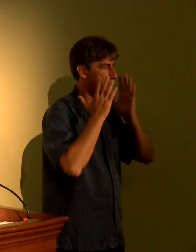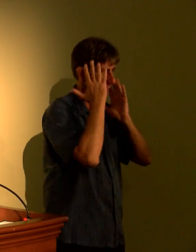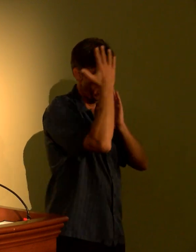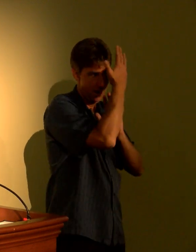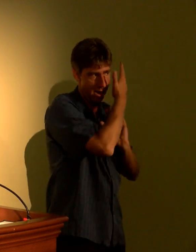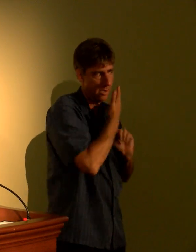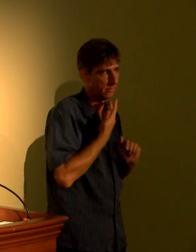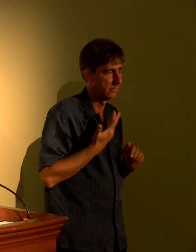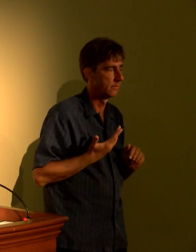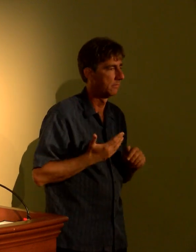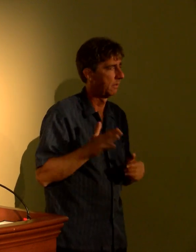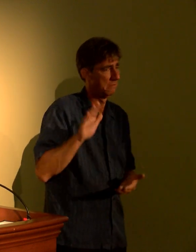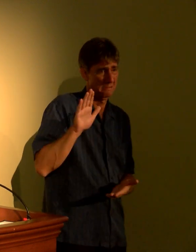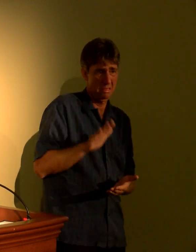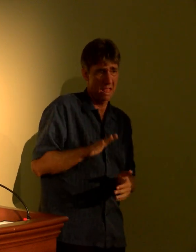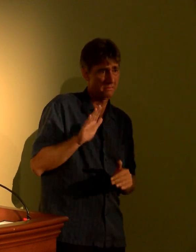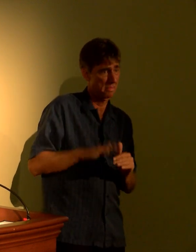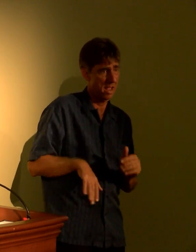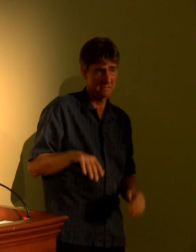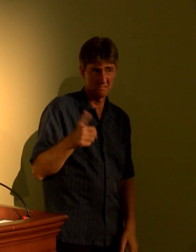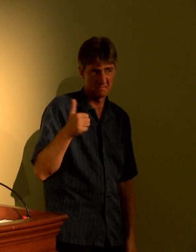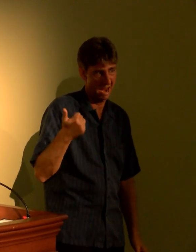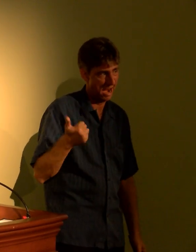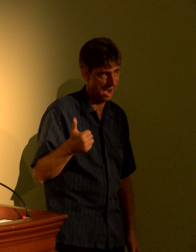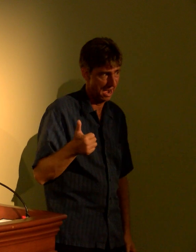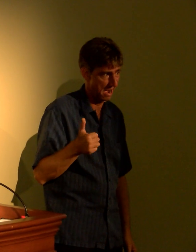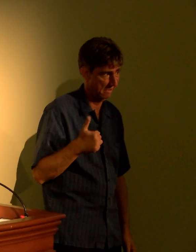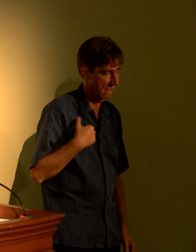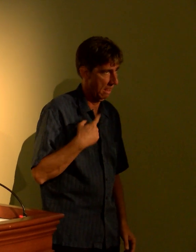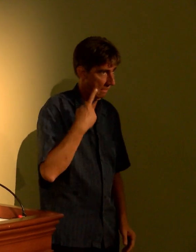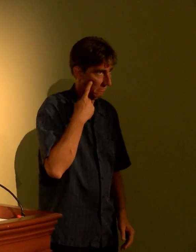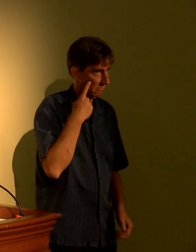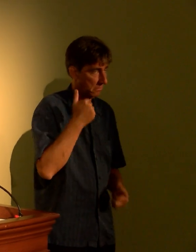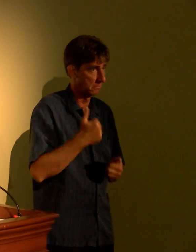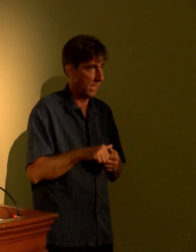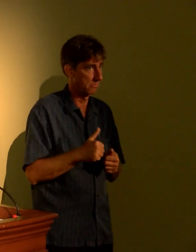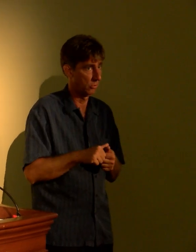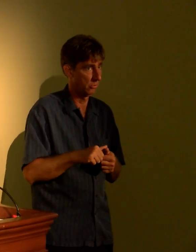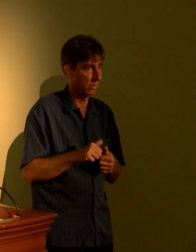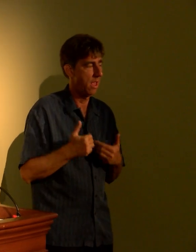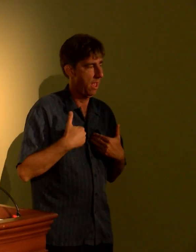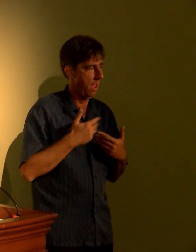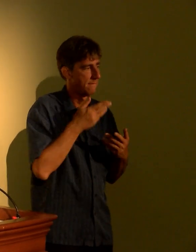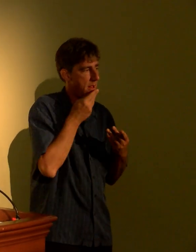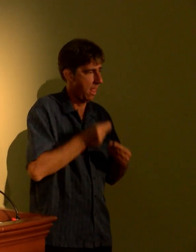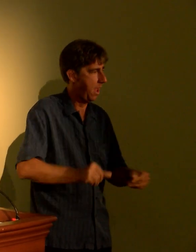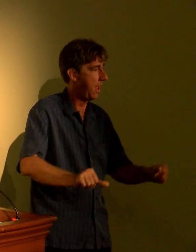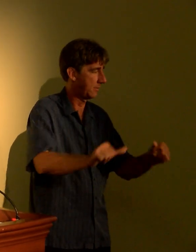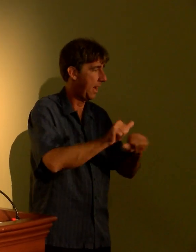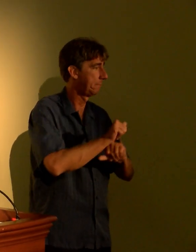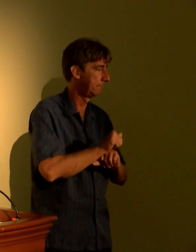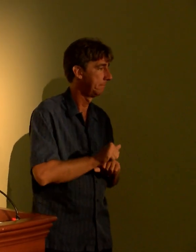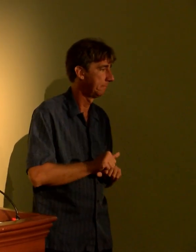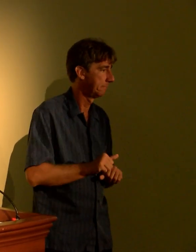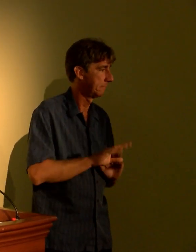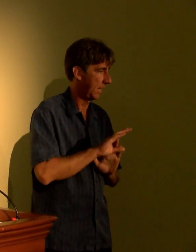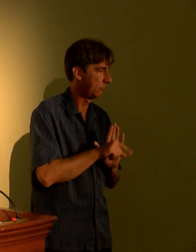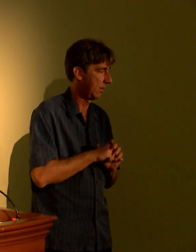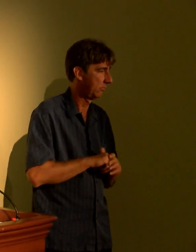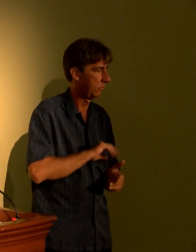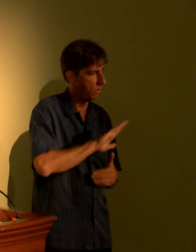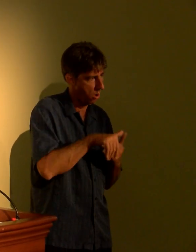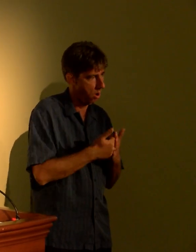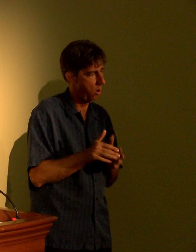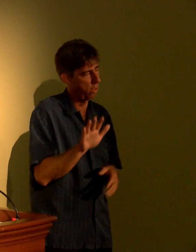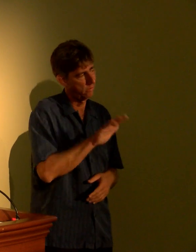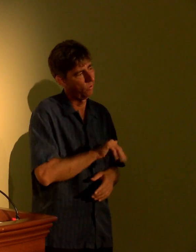only probably less than 10 that I could think of off the top of my head that have the landscape background, and it's all of them are around 1805